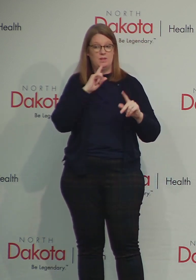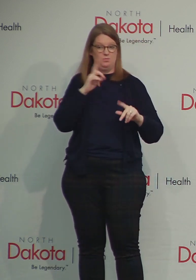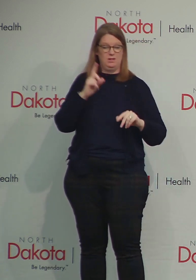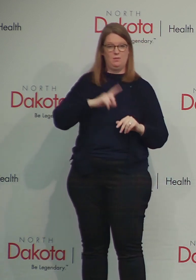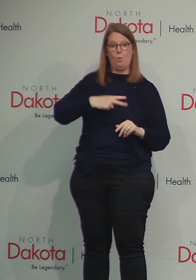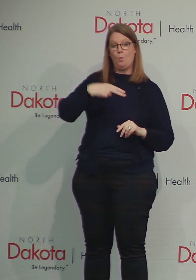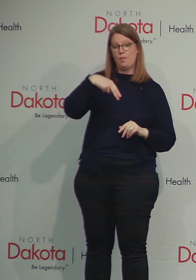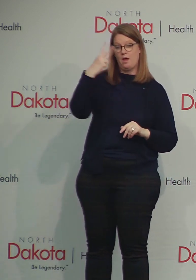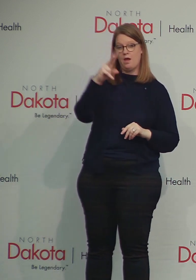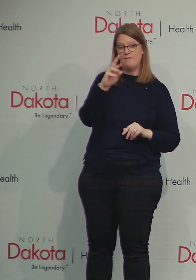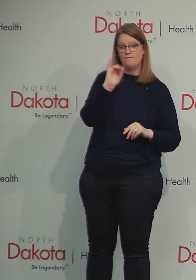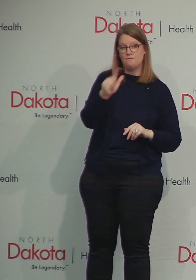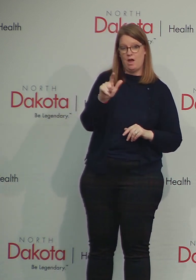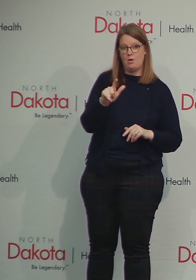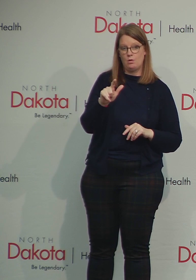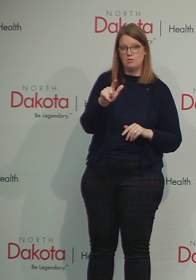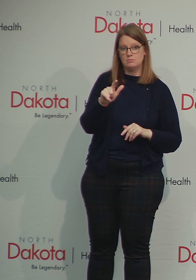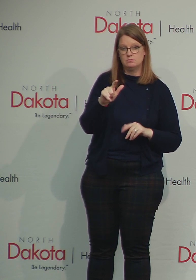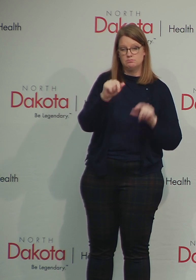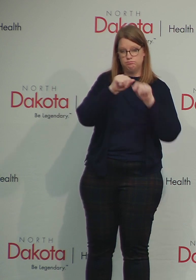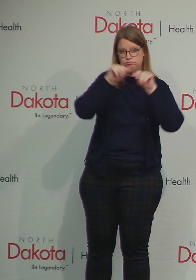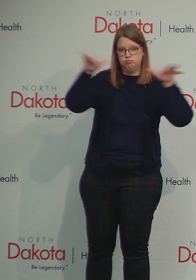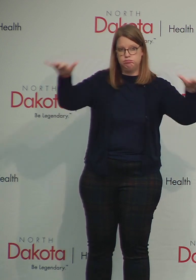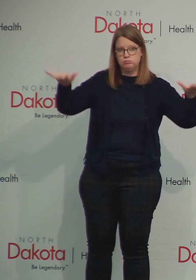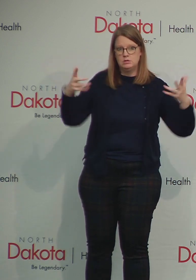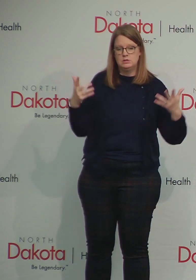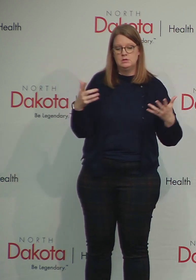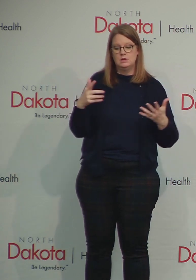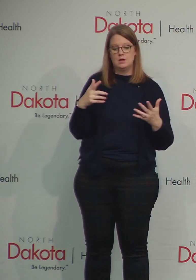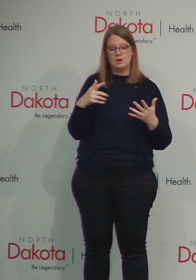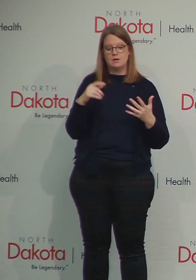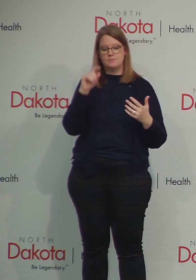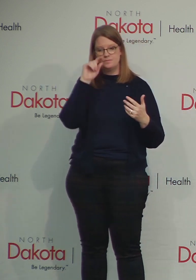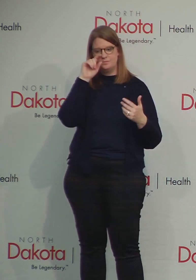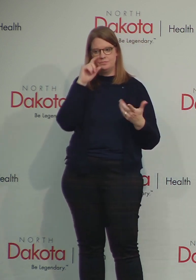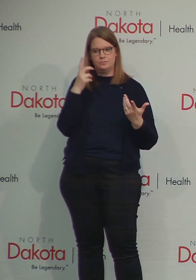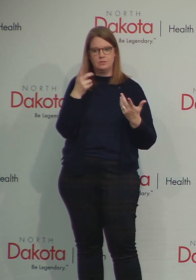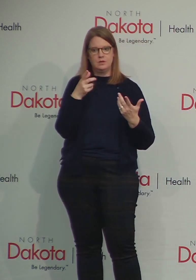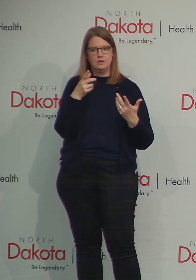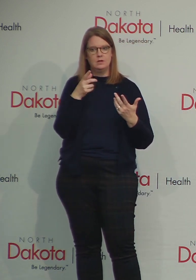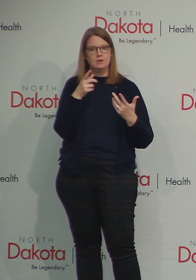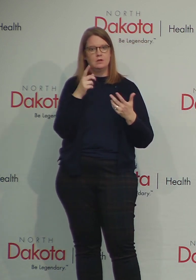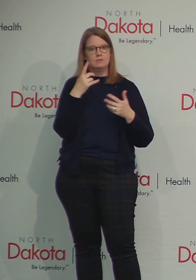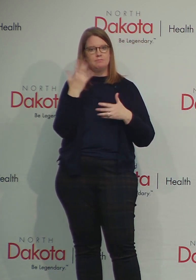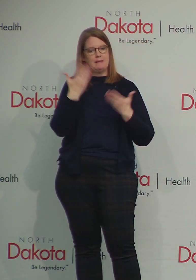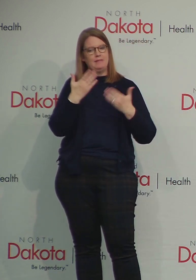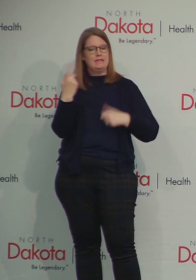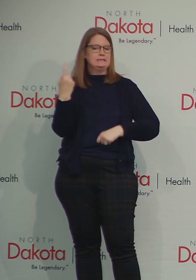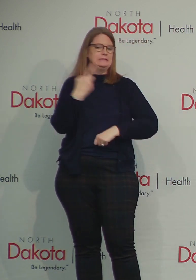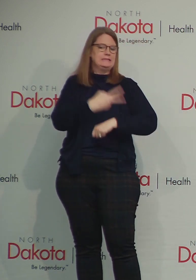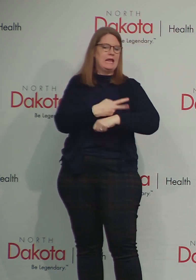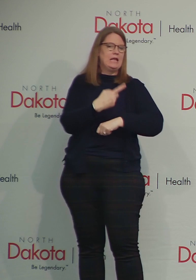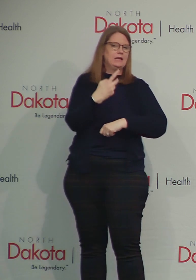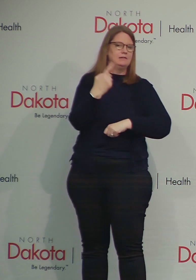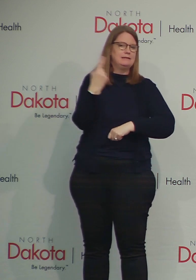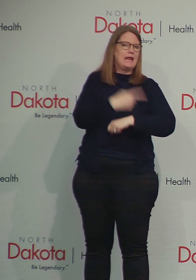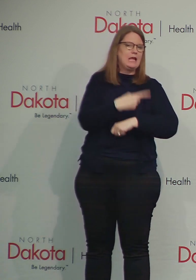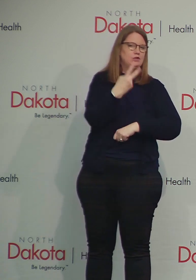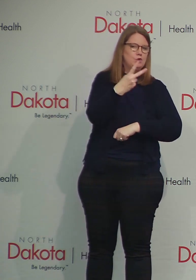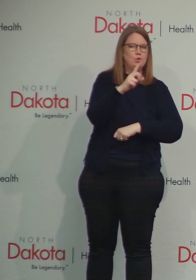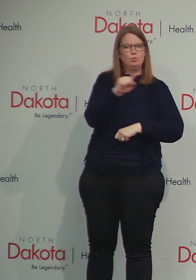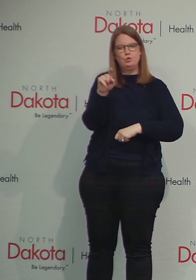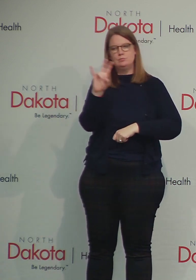load to light up a Binax Now test. It's likely that you're in that day 2 to day 7 to day